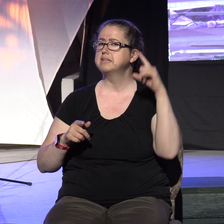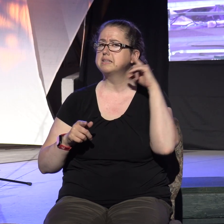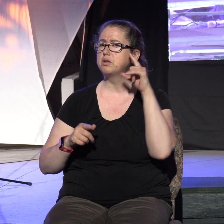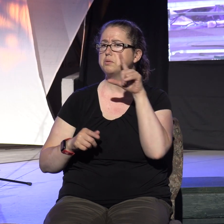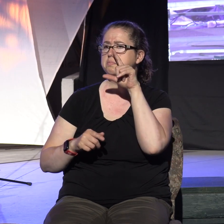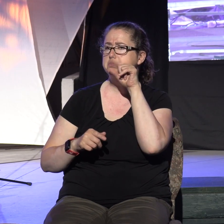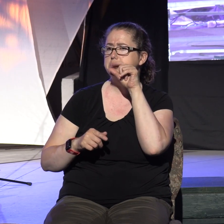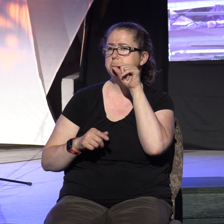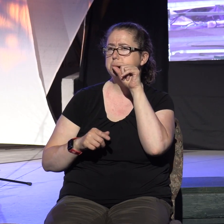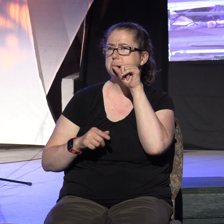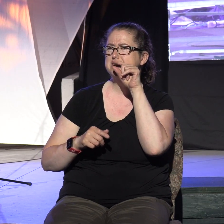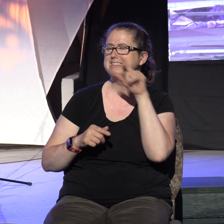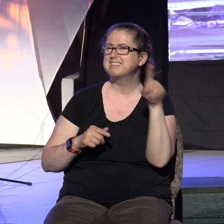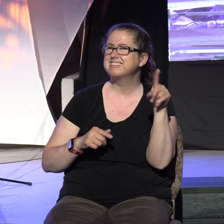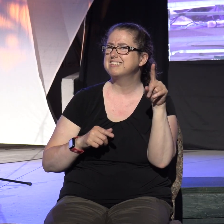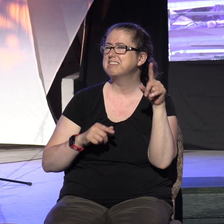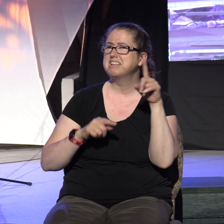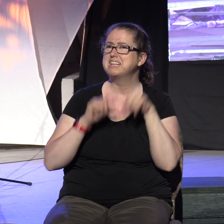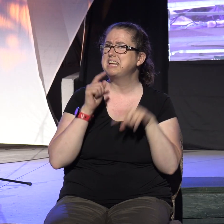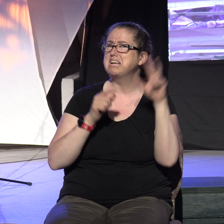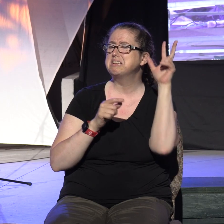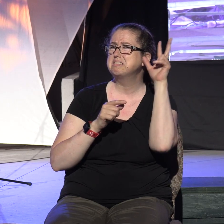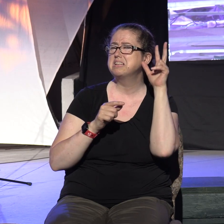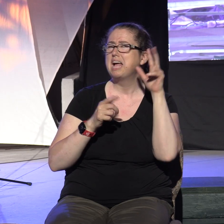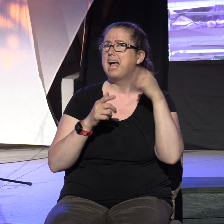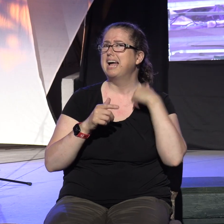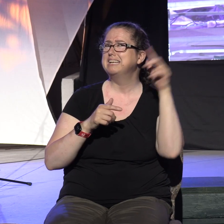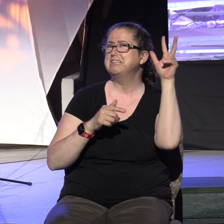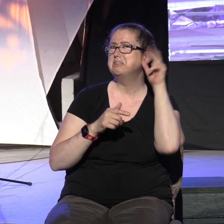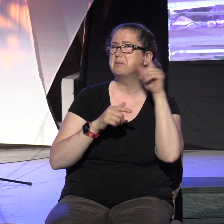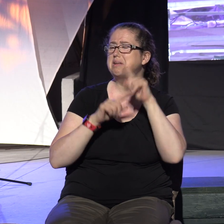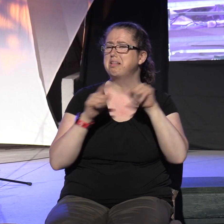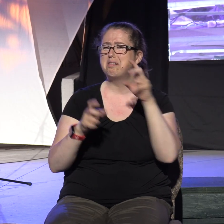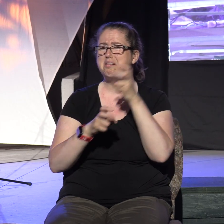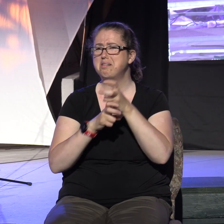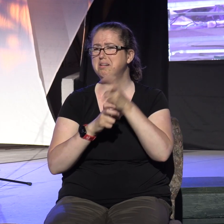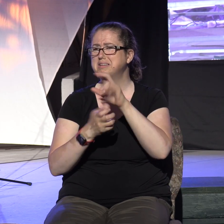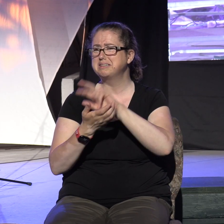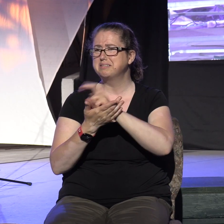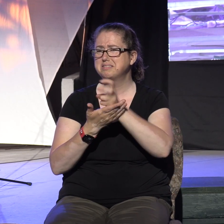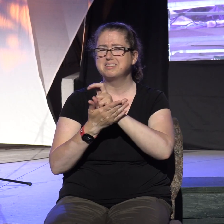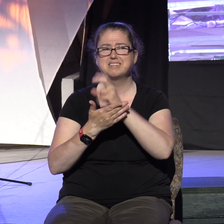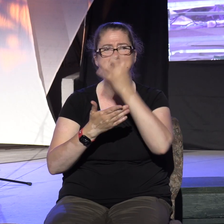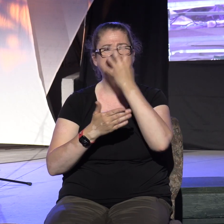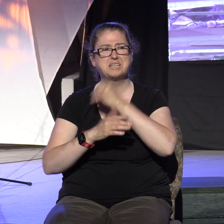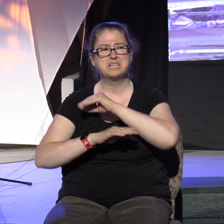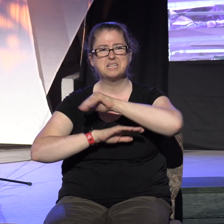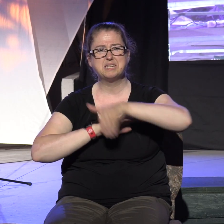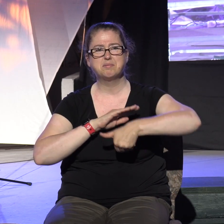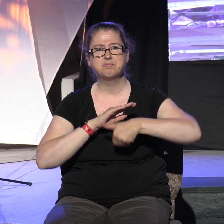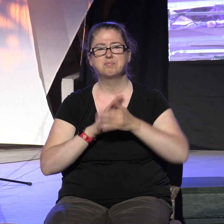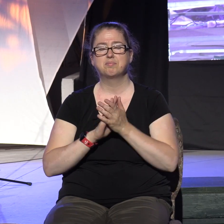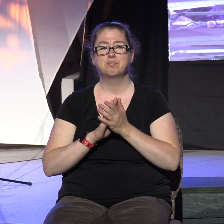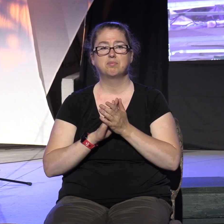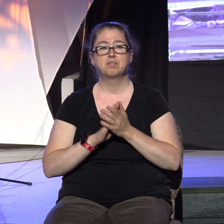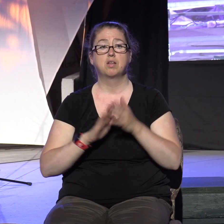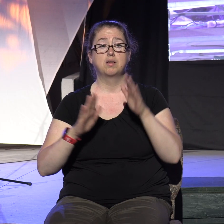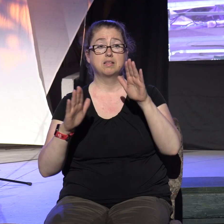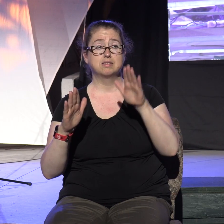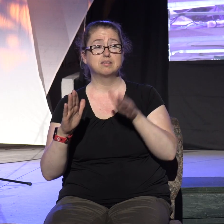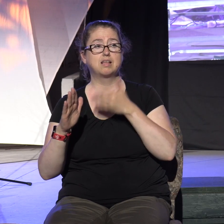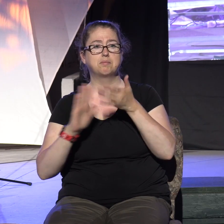grow faint. We begin to lose our hearing. When the almond tree blossoms, have you